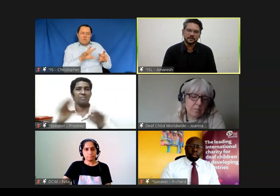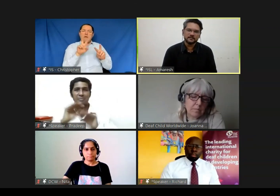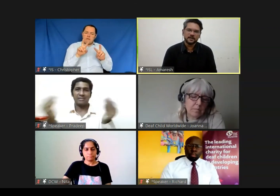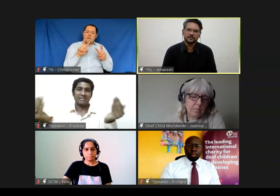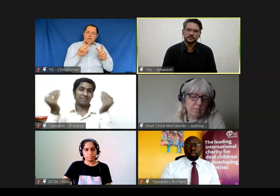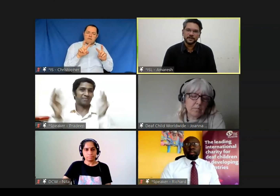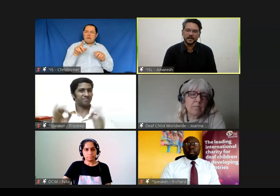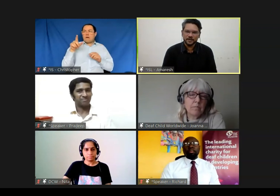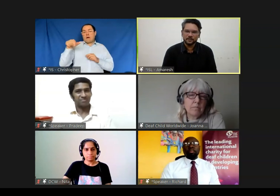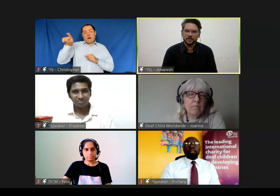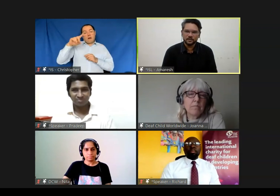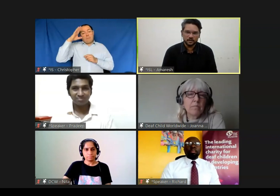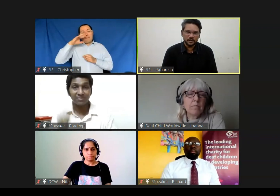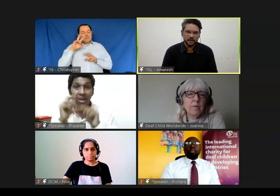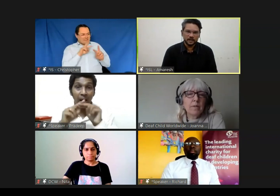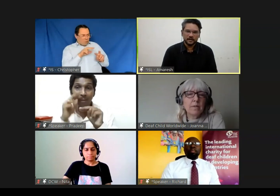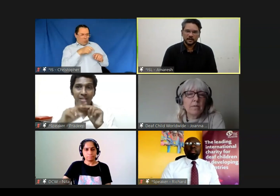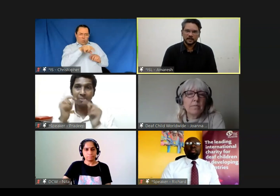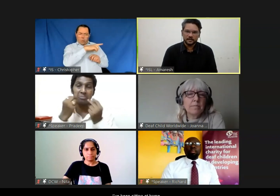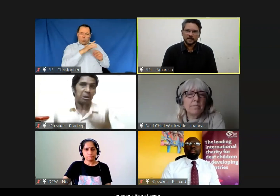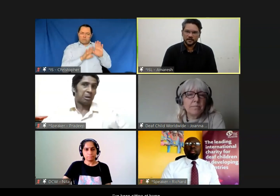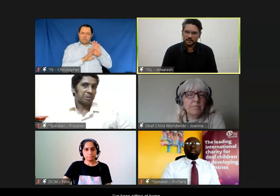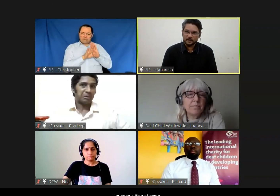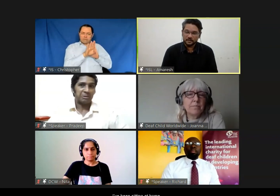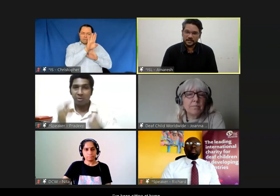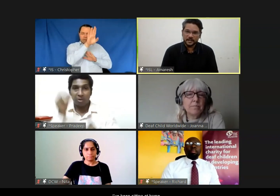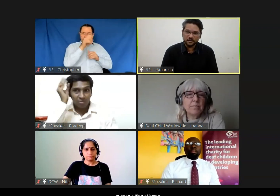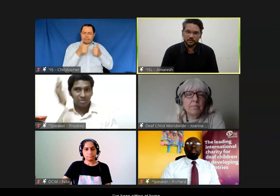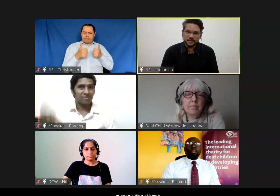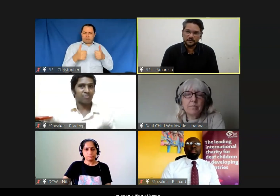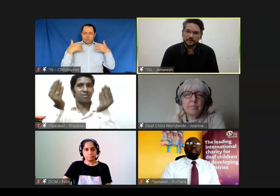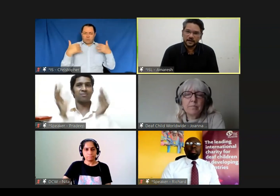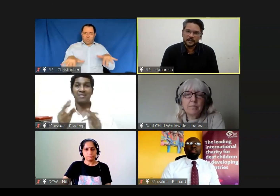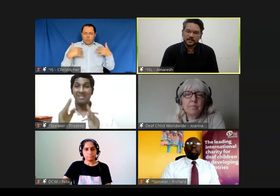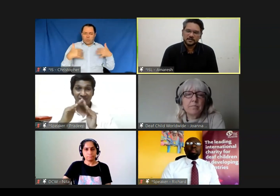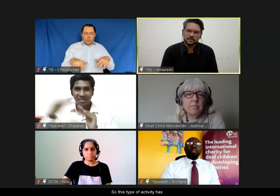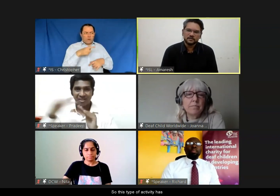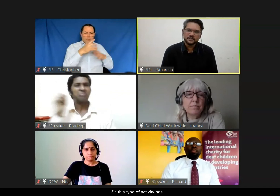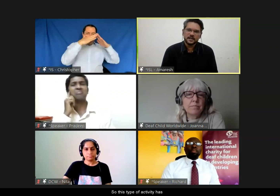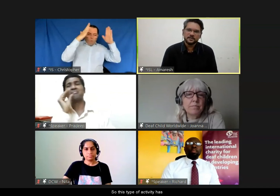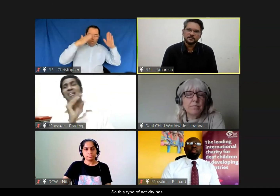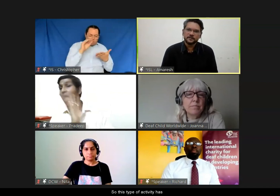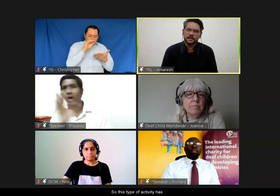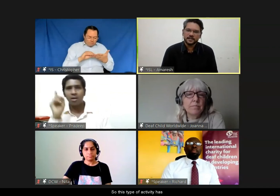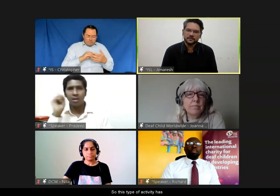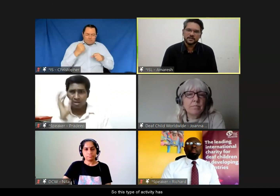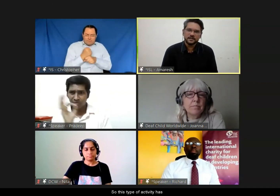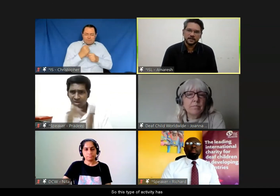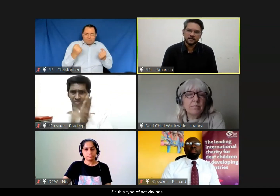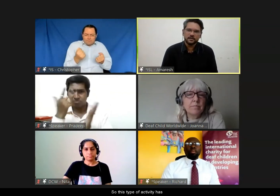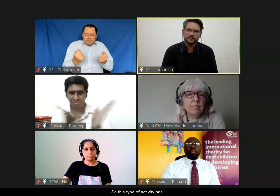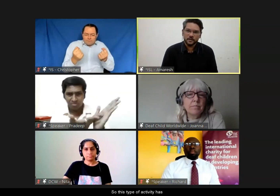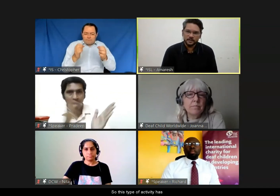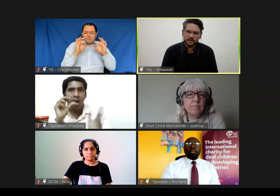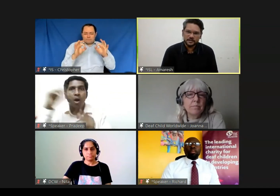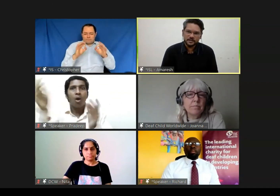done, they're kind of very happy with what they have done sitting at home itself. So this kind of activities have